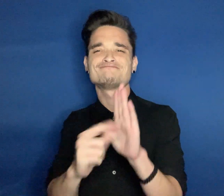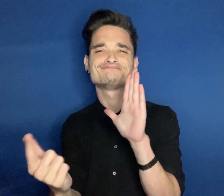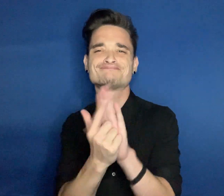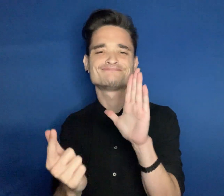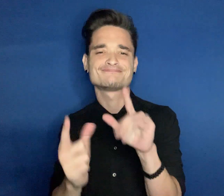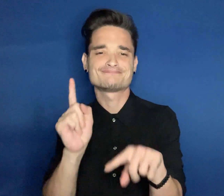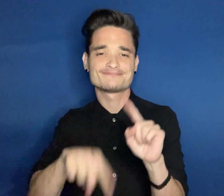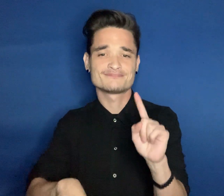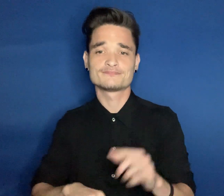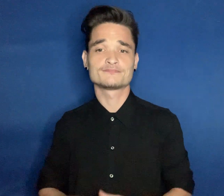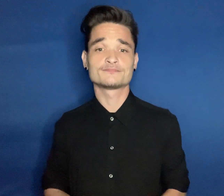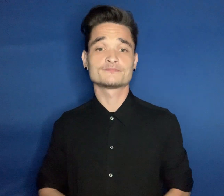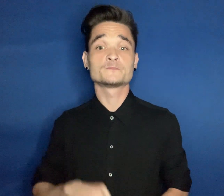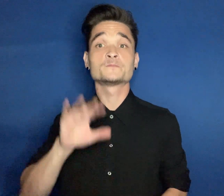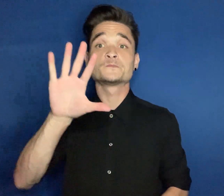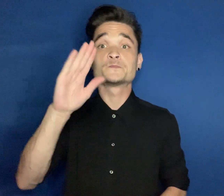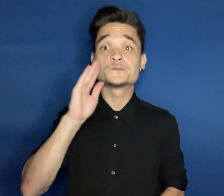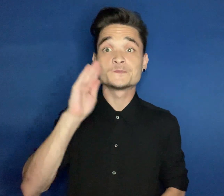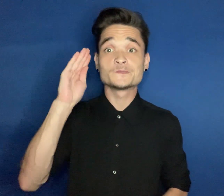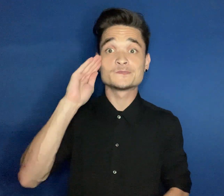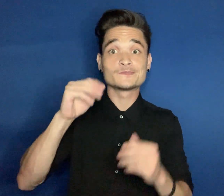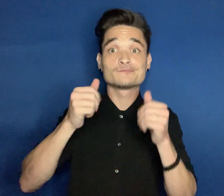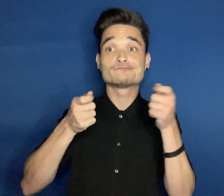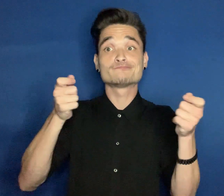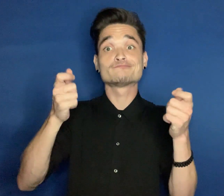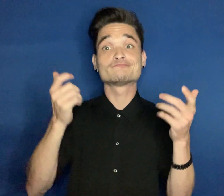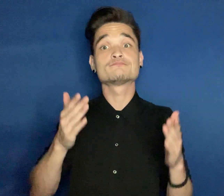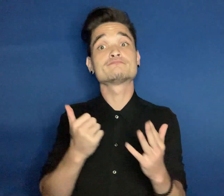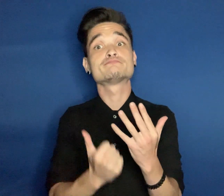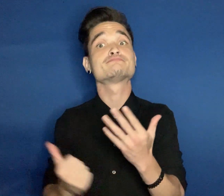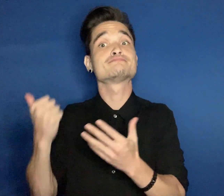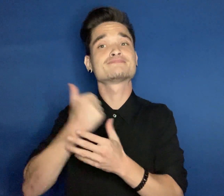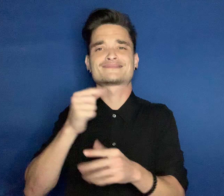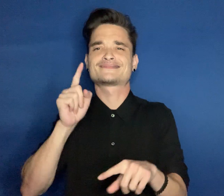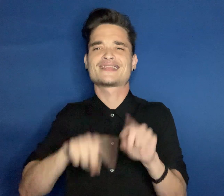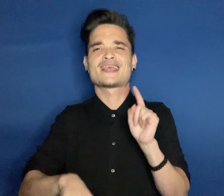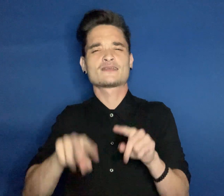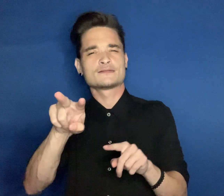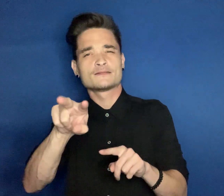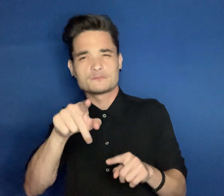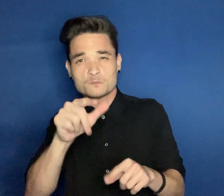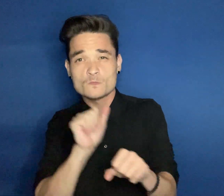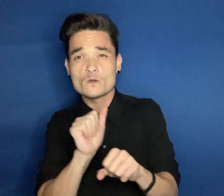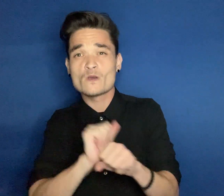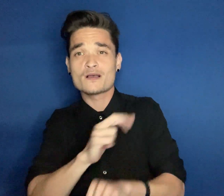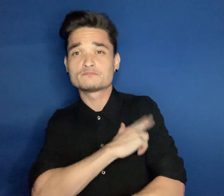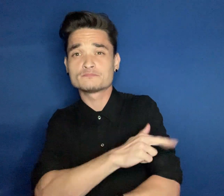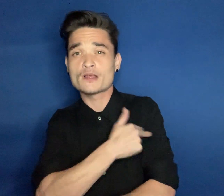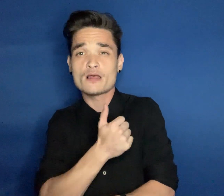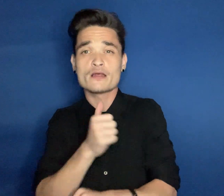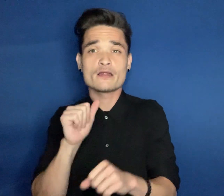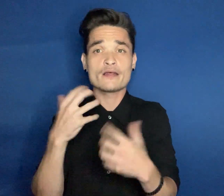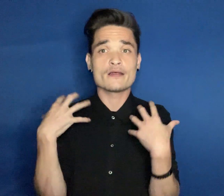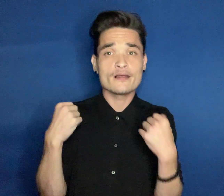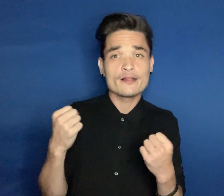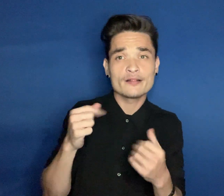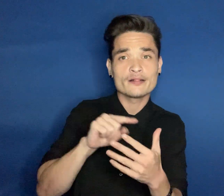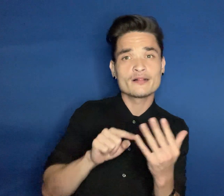real estate agent cannot treat you differently if you work at a hospital or other healthcare setting, at a farm or orchard,